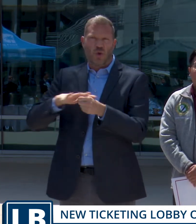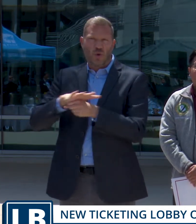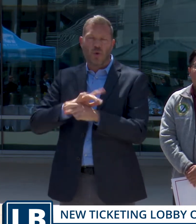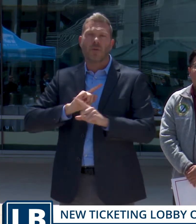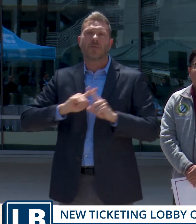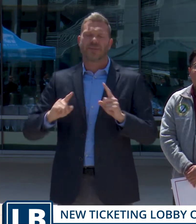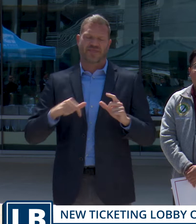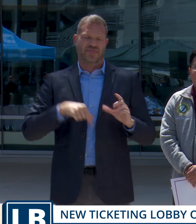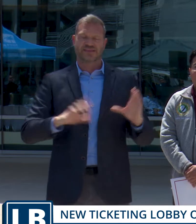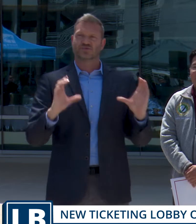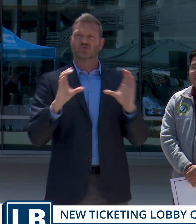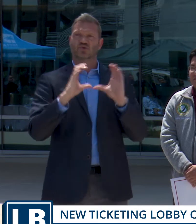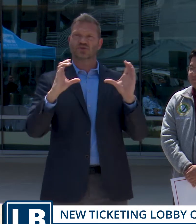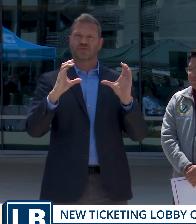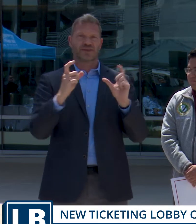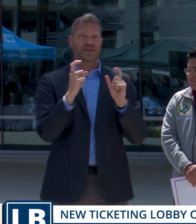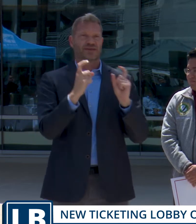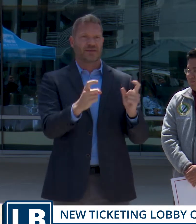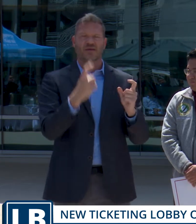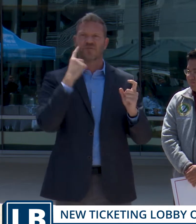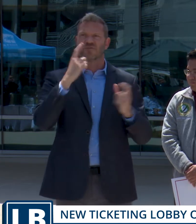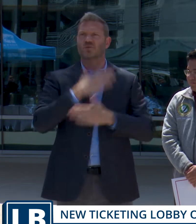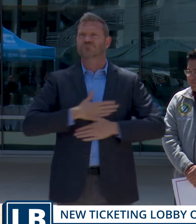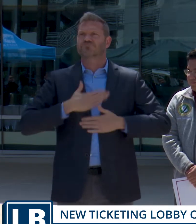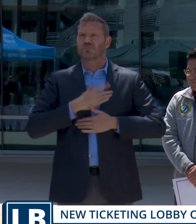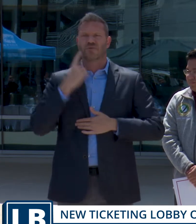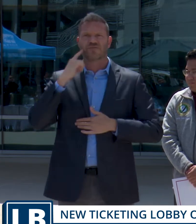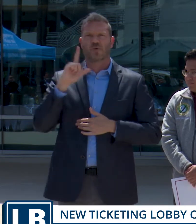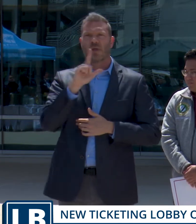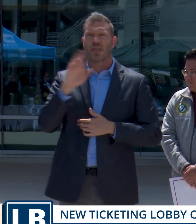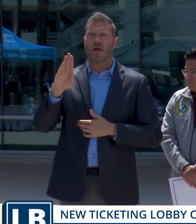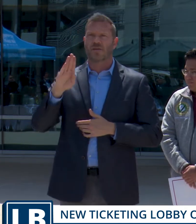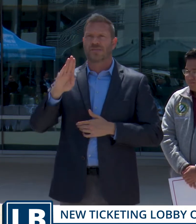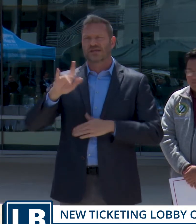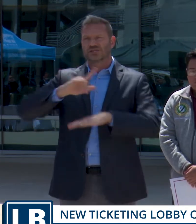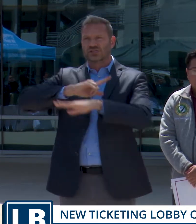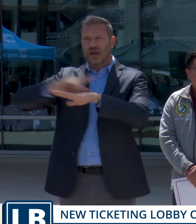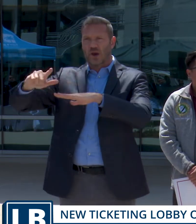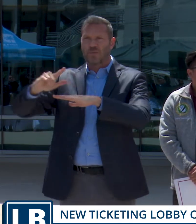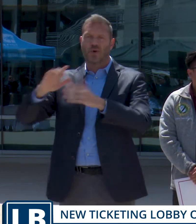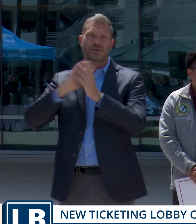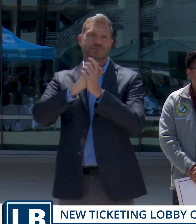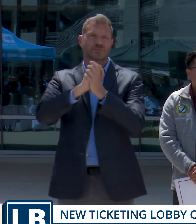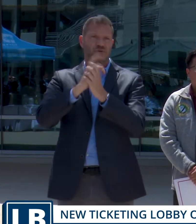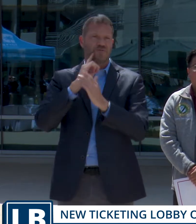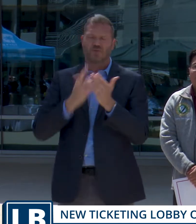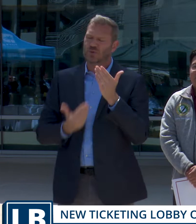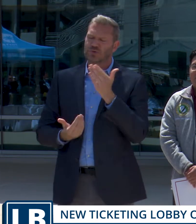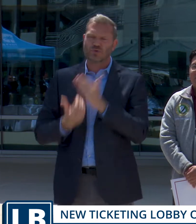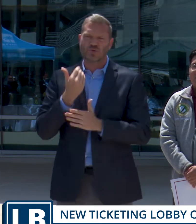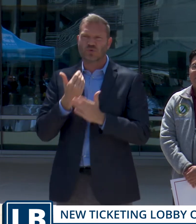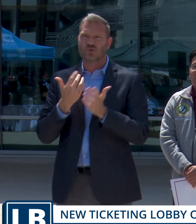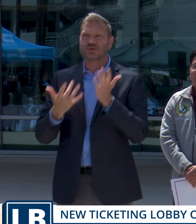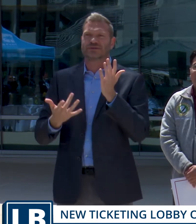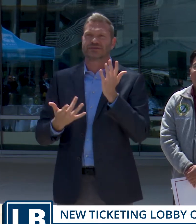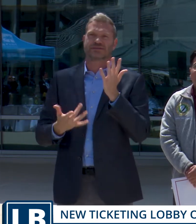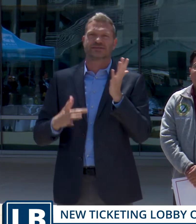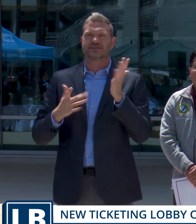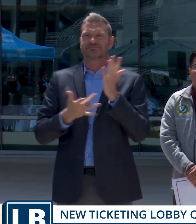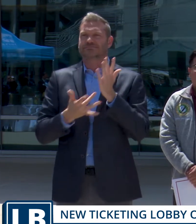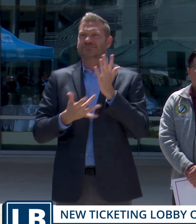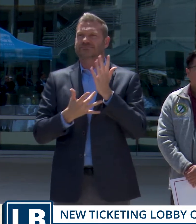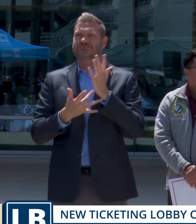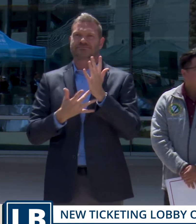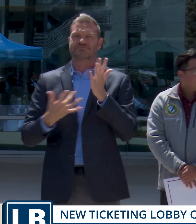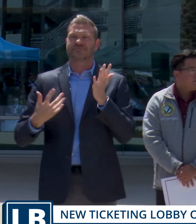provide this certificate of appreciation to Long Beach Airport and just congratulate them on the new state-of-the-art ticketing lobby here. So